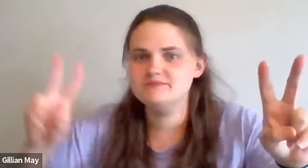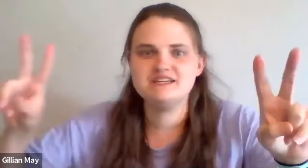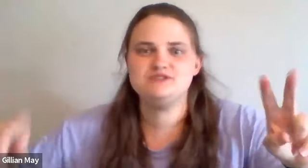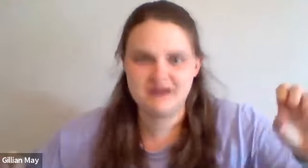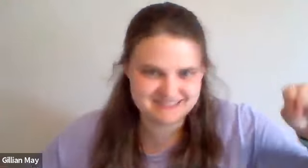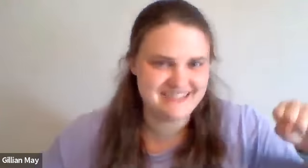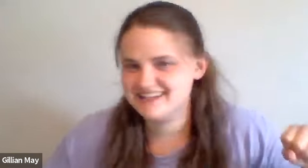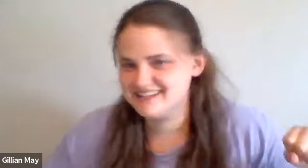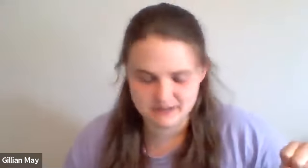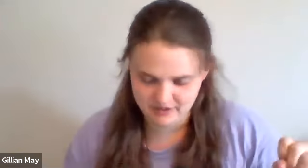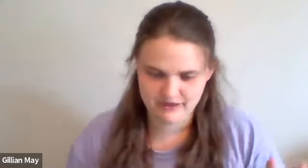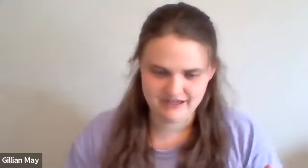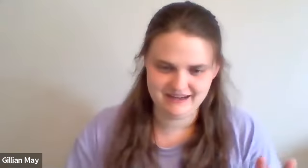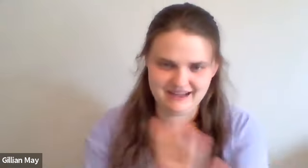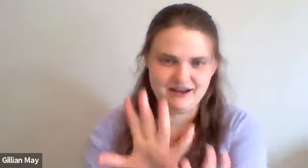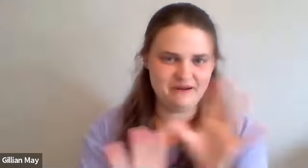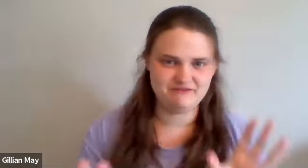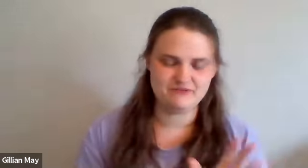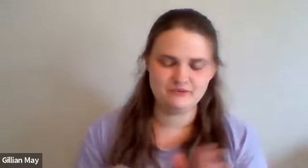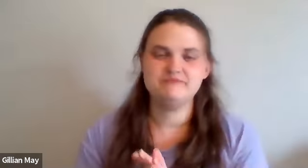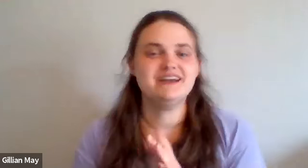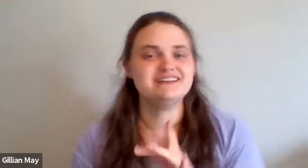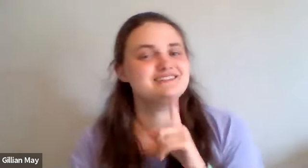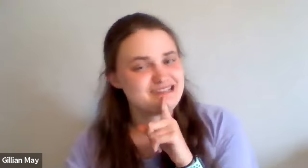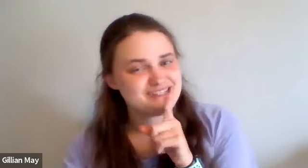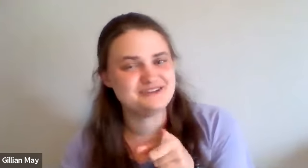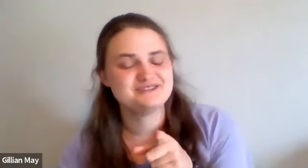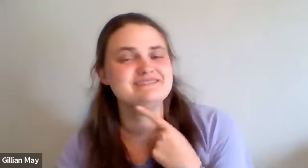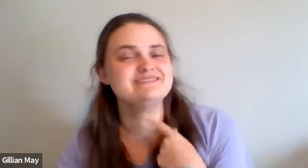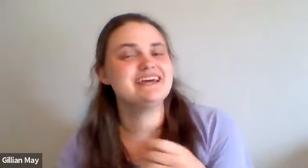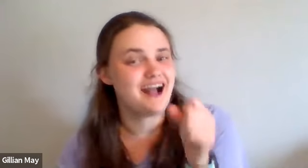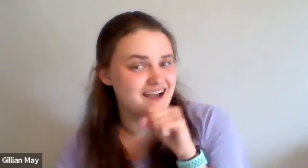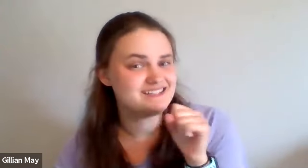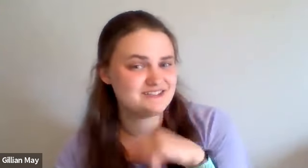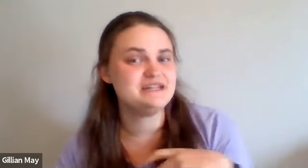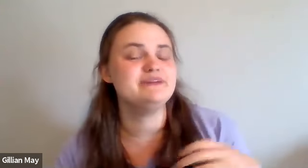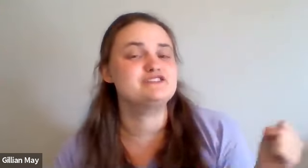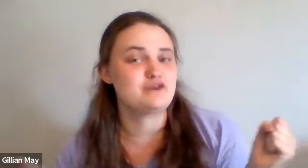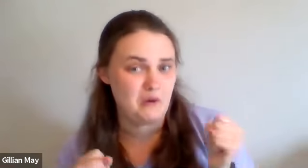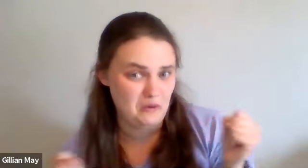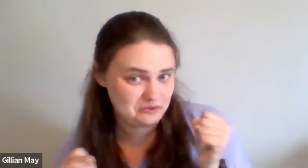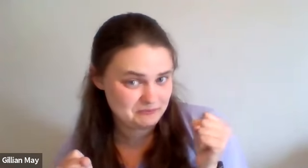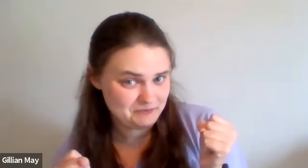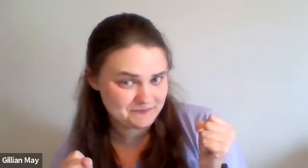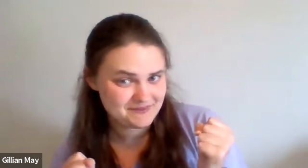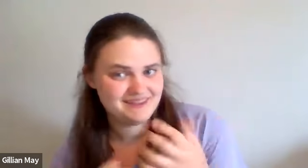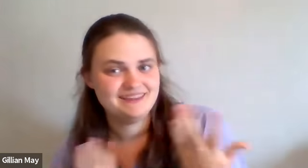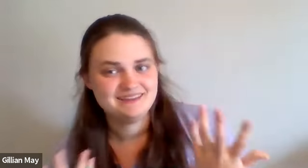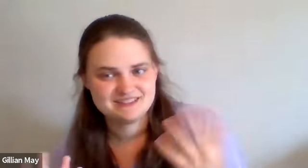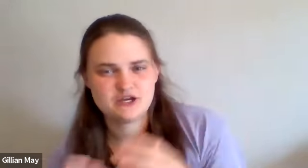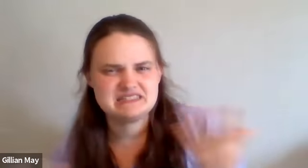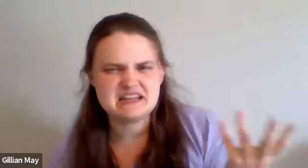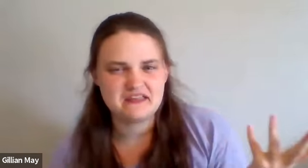saying responses yes. And I'm like, wait, I gotta wait for everyone. But yes, so it is true. So I was saying ice cream is cold. So stuff like